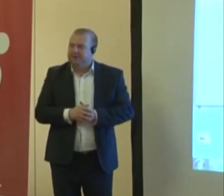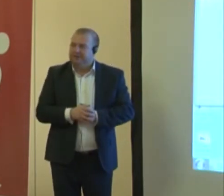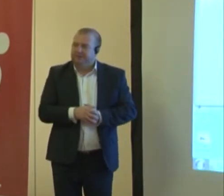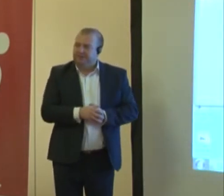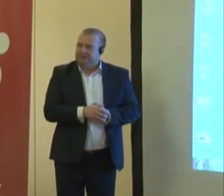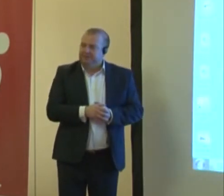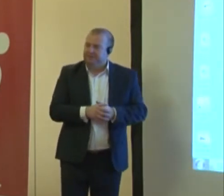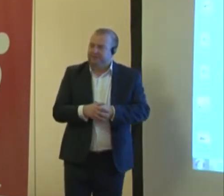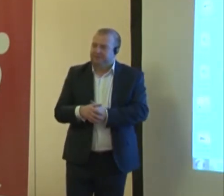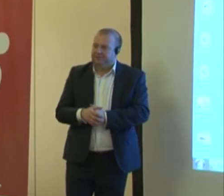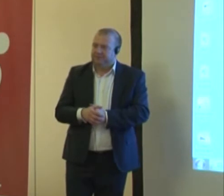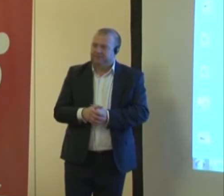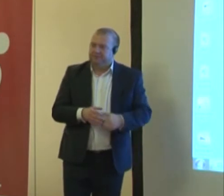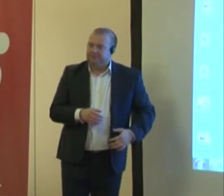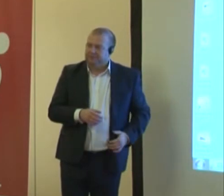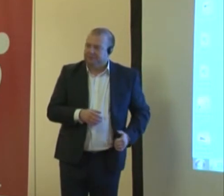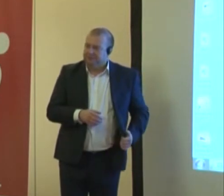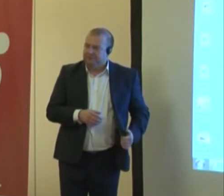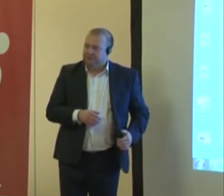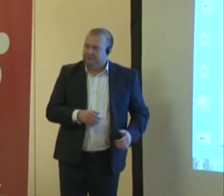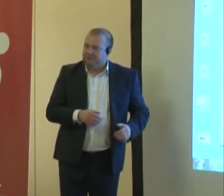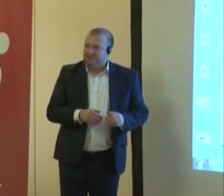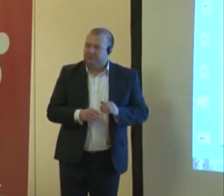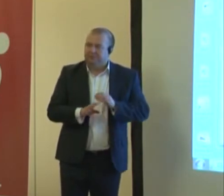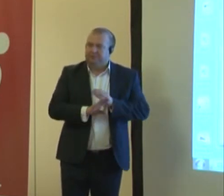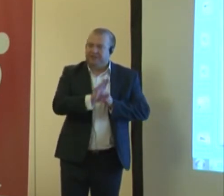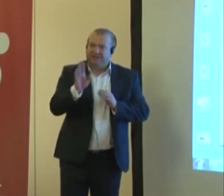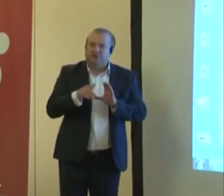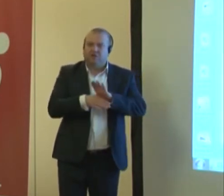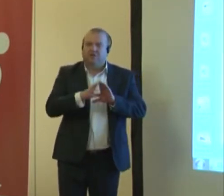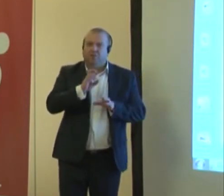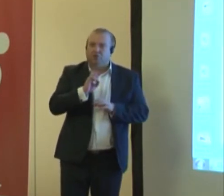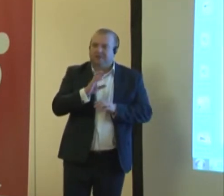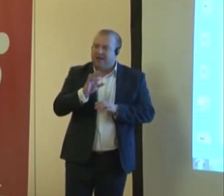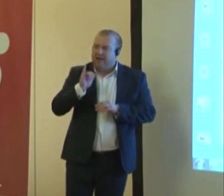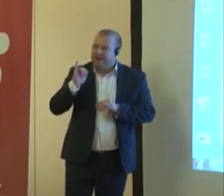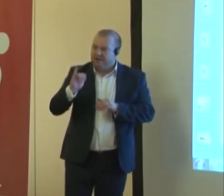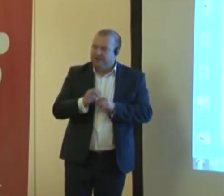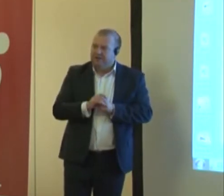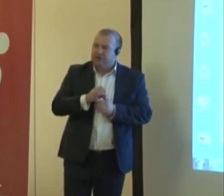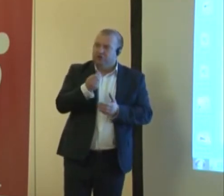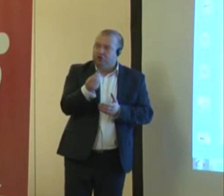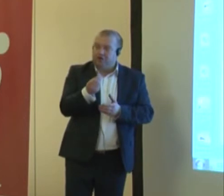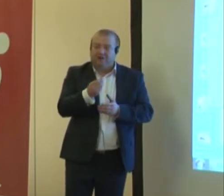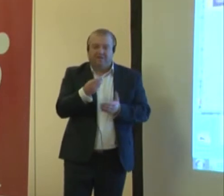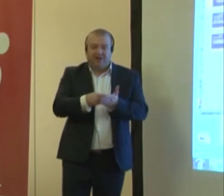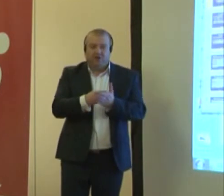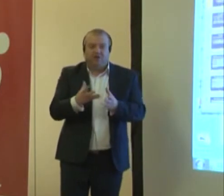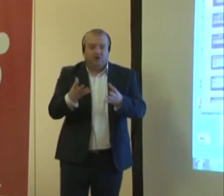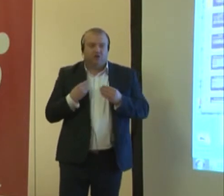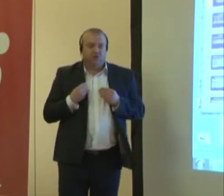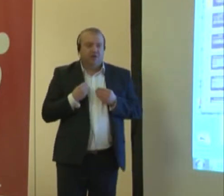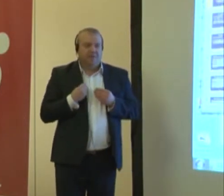we have also a Brussels office. And we are financed by two sources. One is ministries of education of our